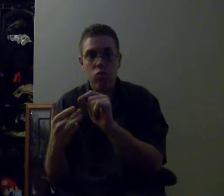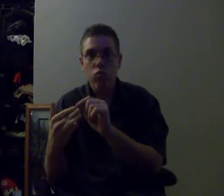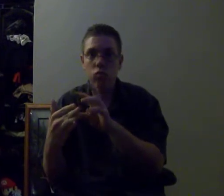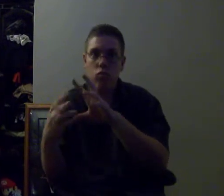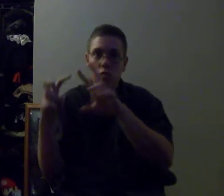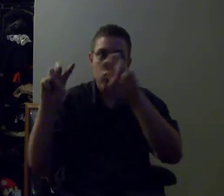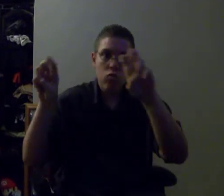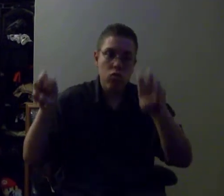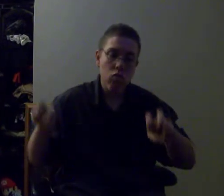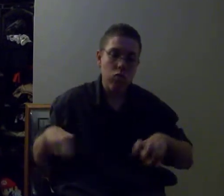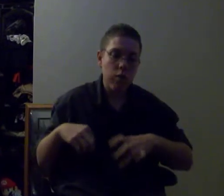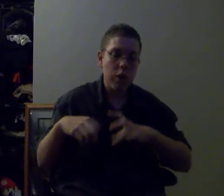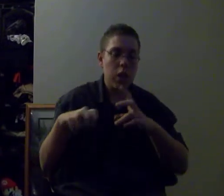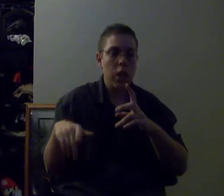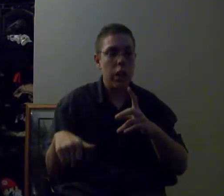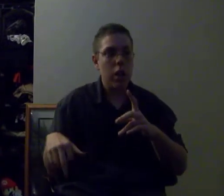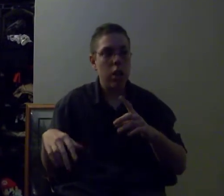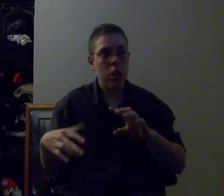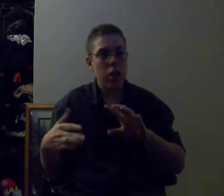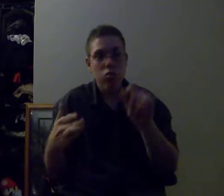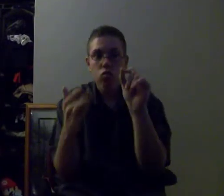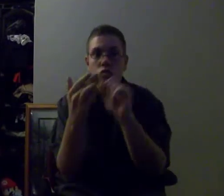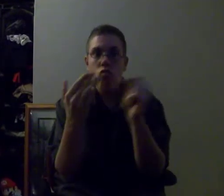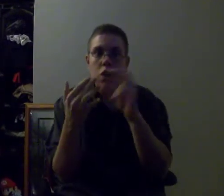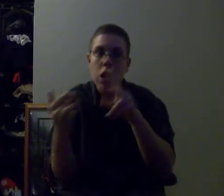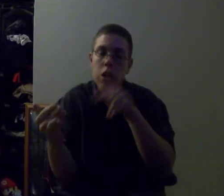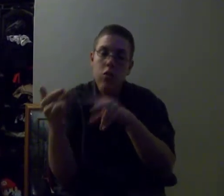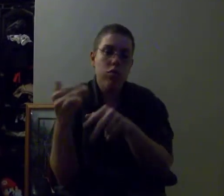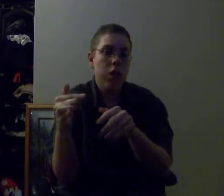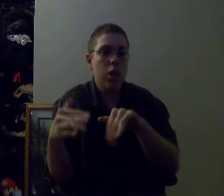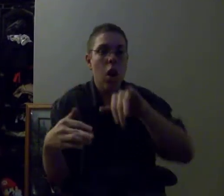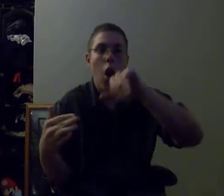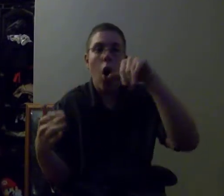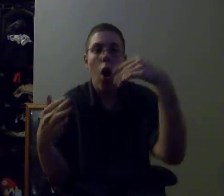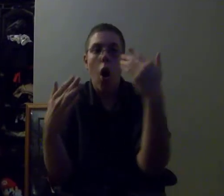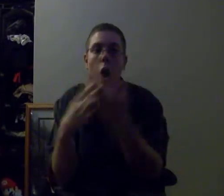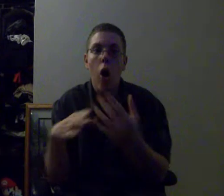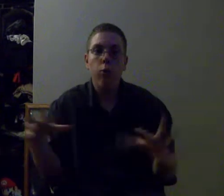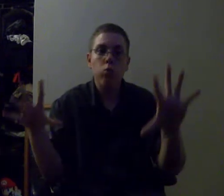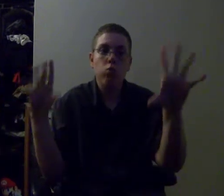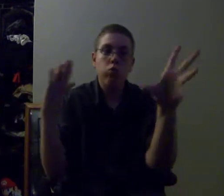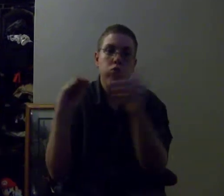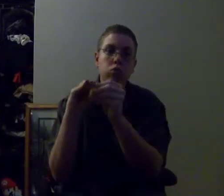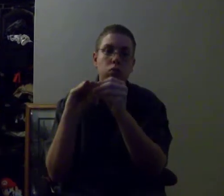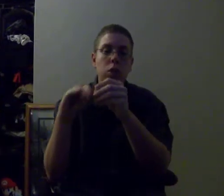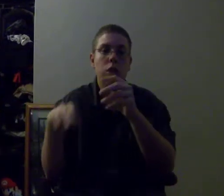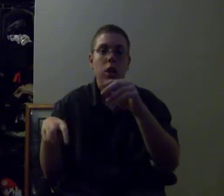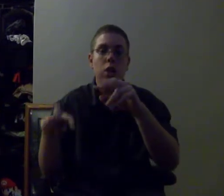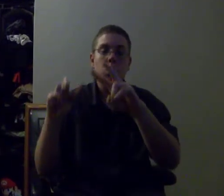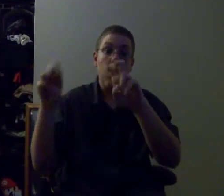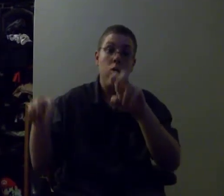that paper, they learned all kinds of things. They learned how psychologists talk about different issues in the area. They